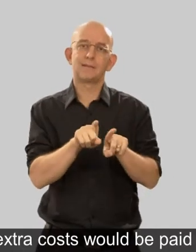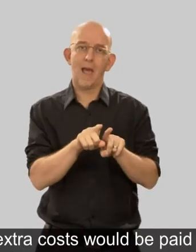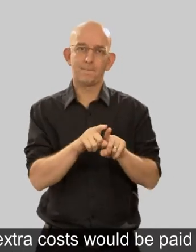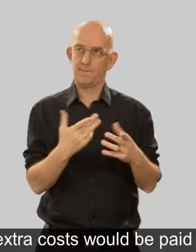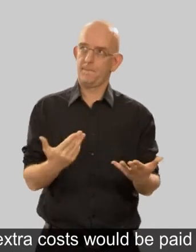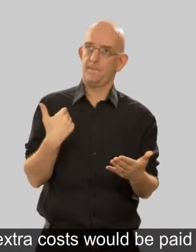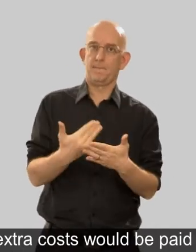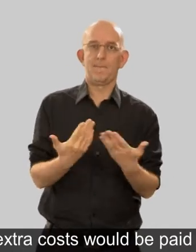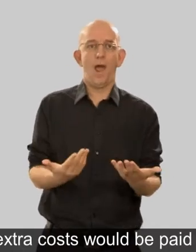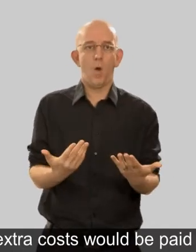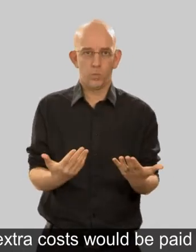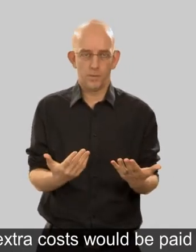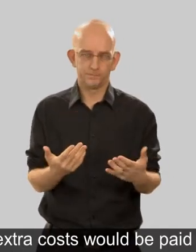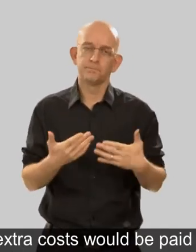weekly rate, as now.